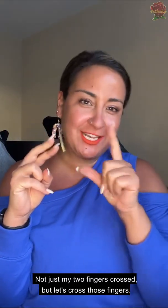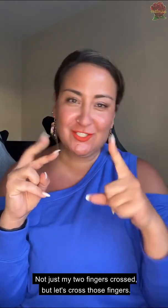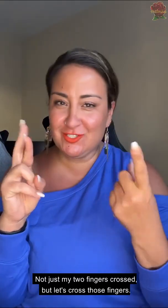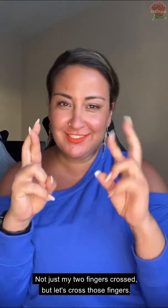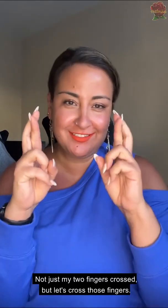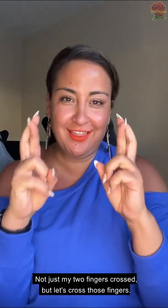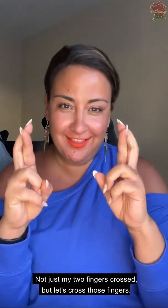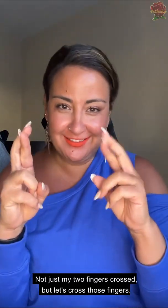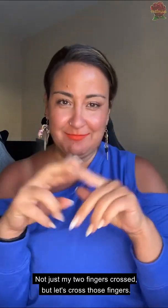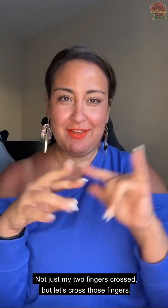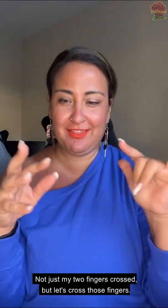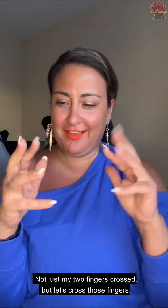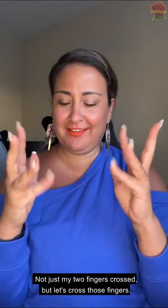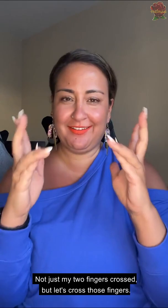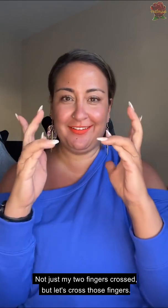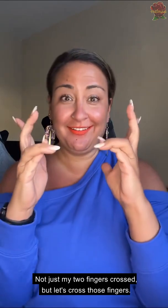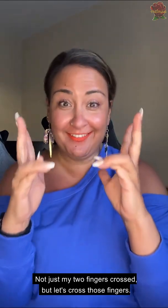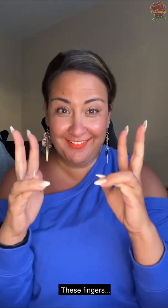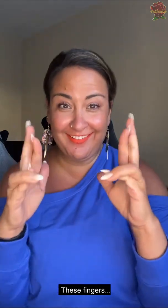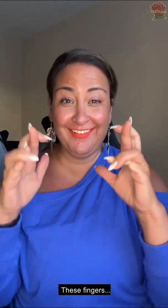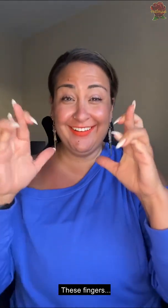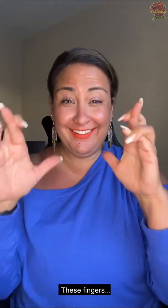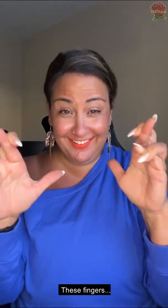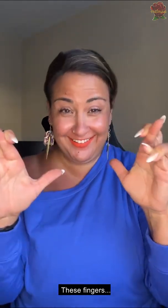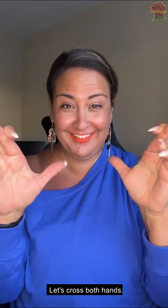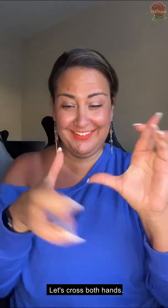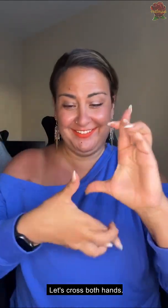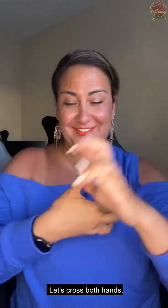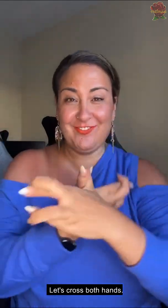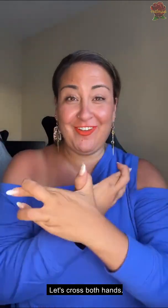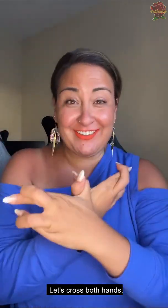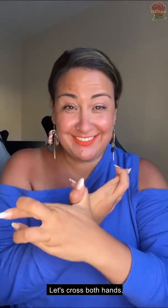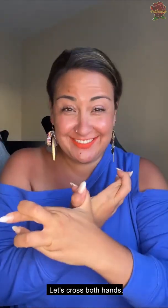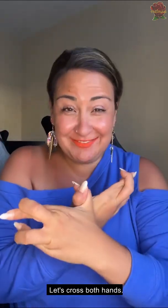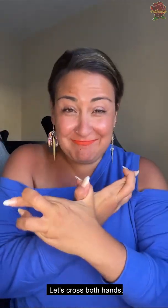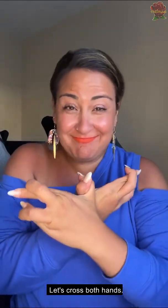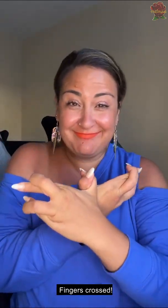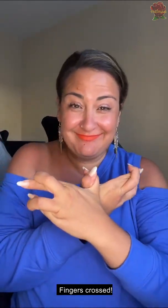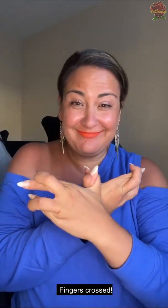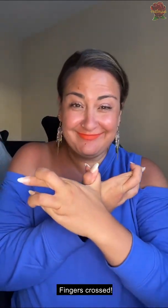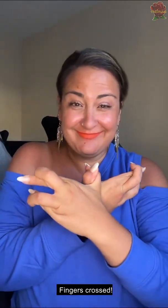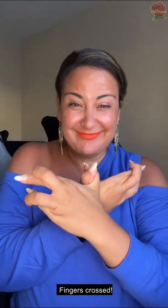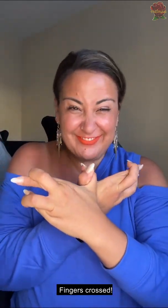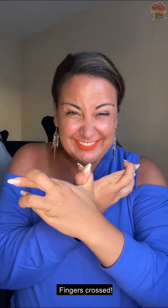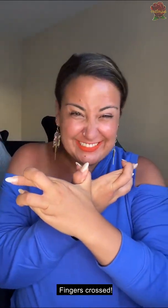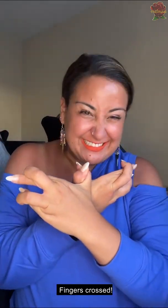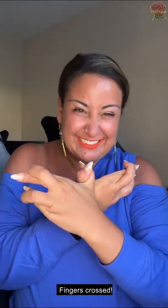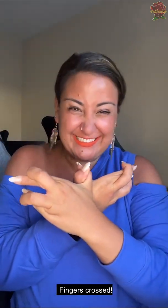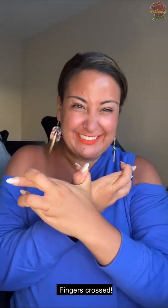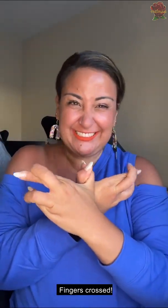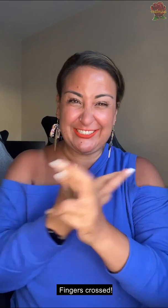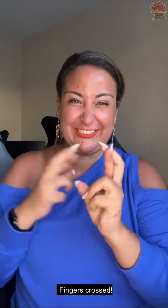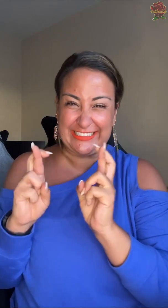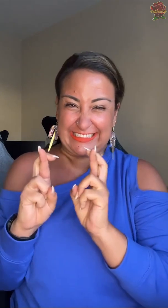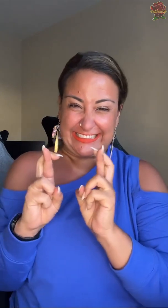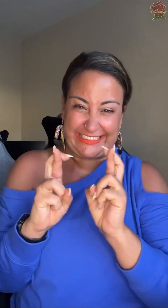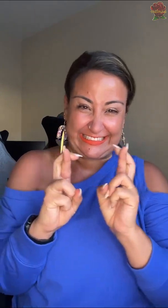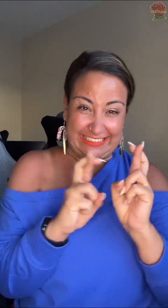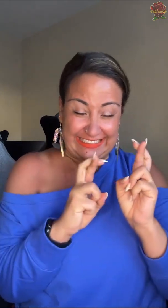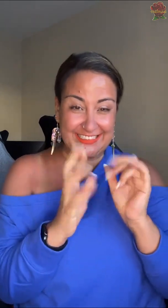not just my two fingers crossed, but let's cross those fingers, these fingers, let's cross both hands,